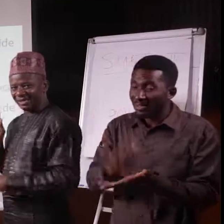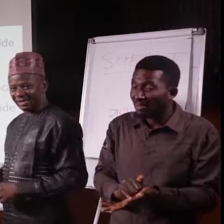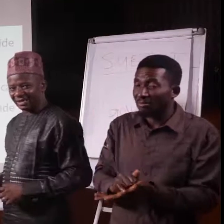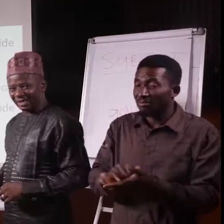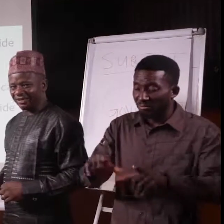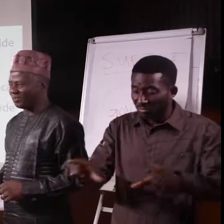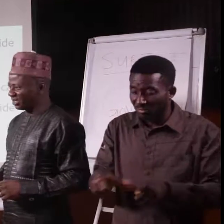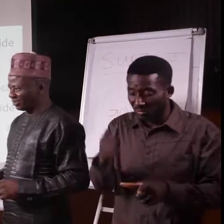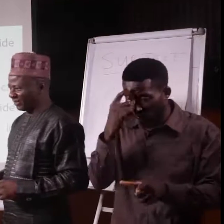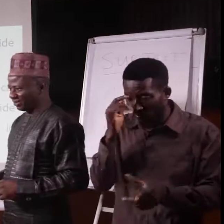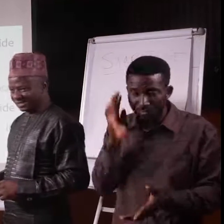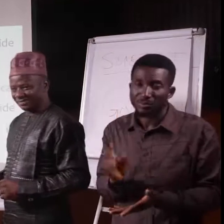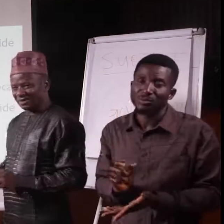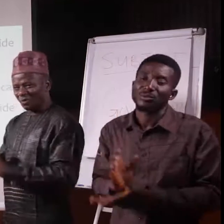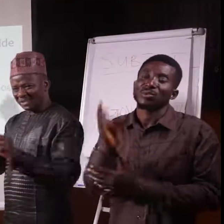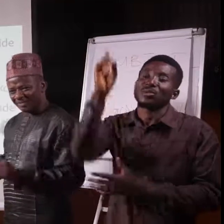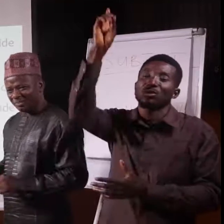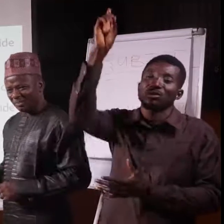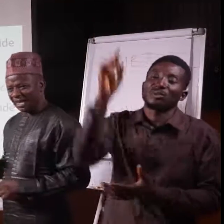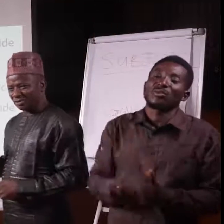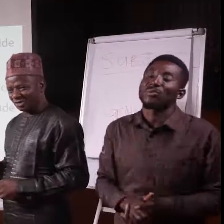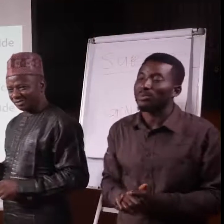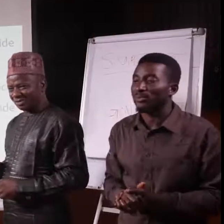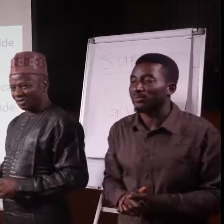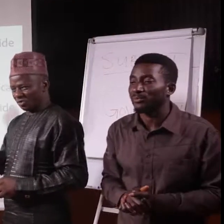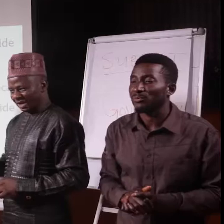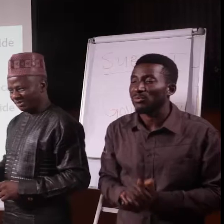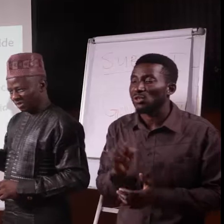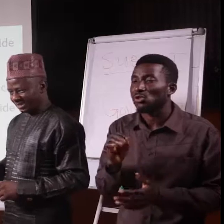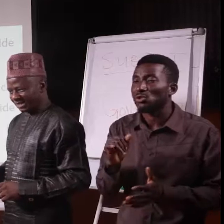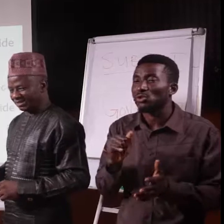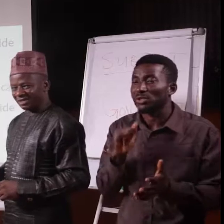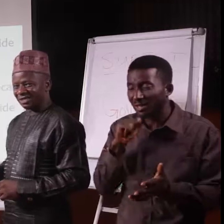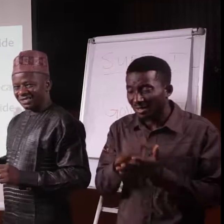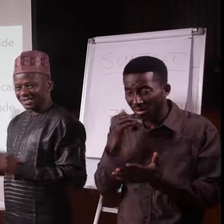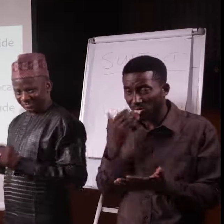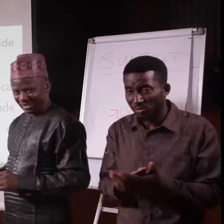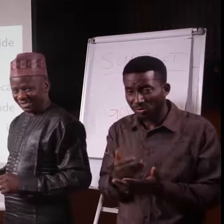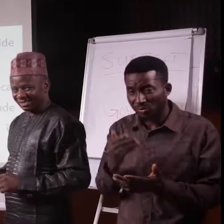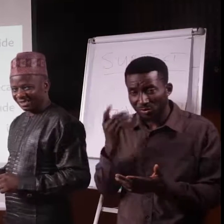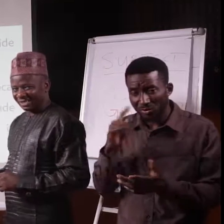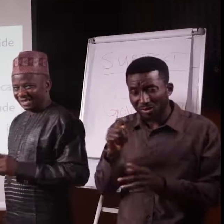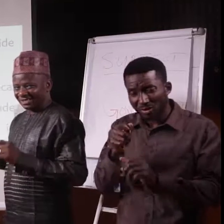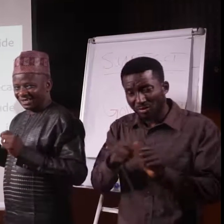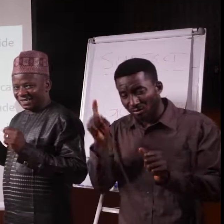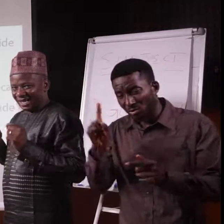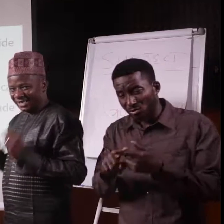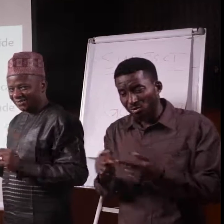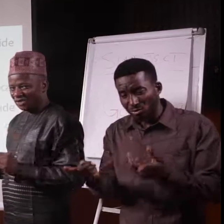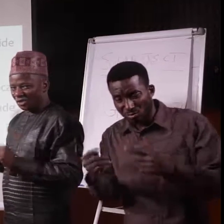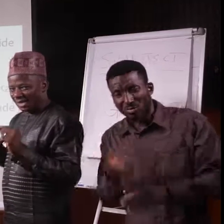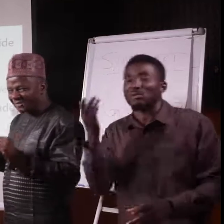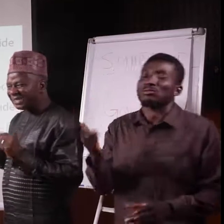society, any community you find yourself, whatever people are doing to help the community, it is expected that